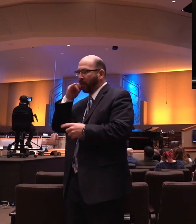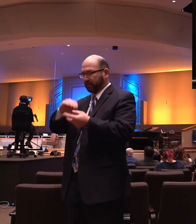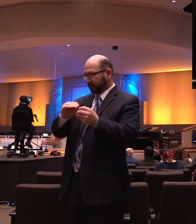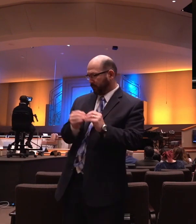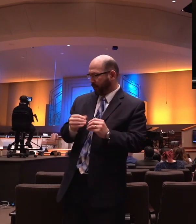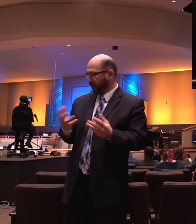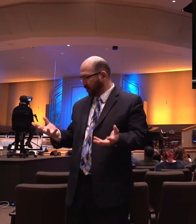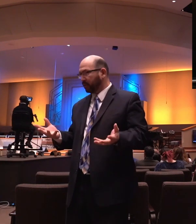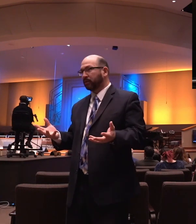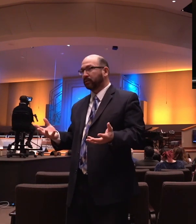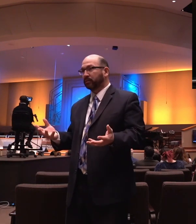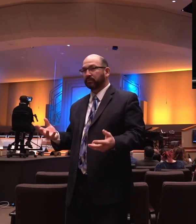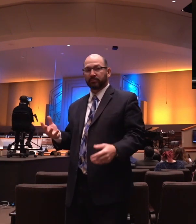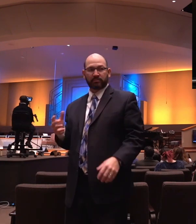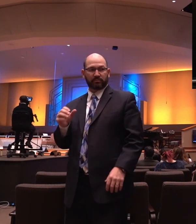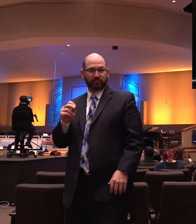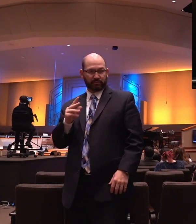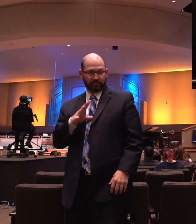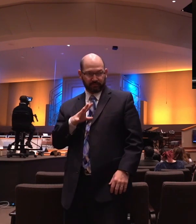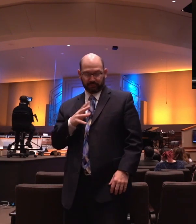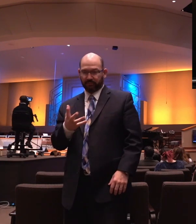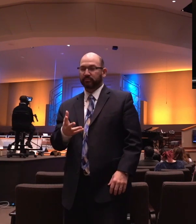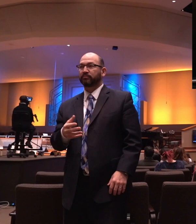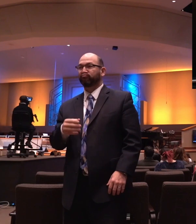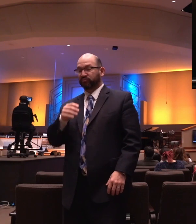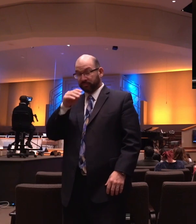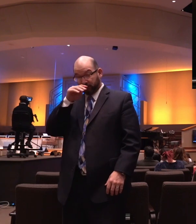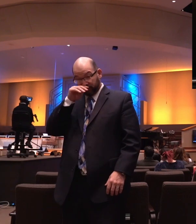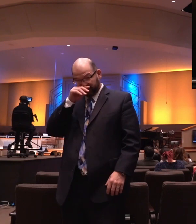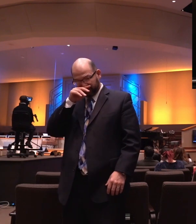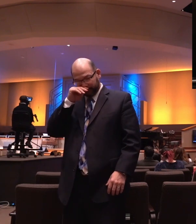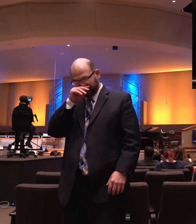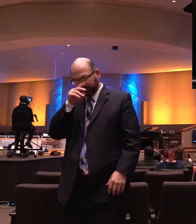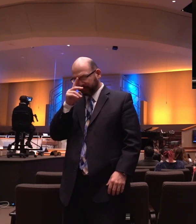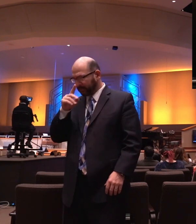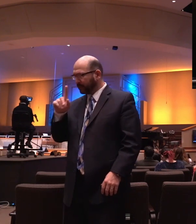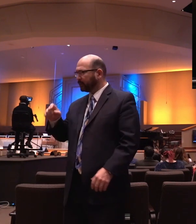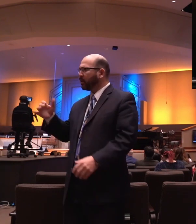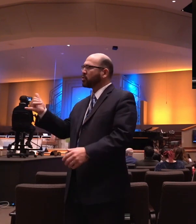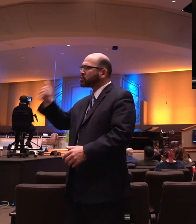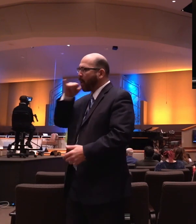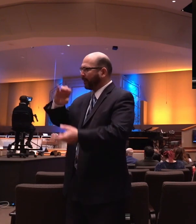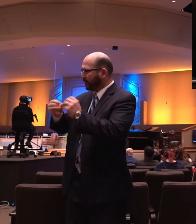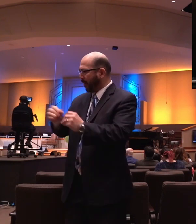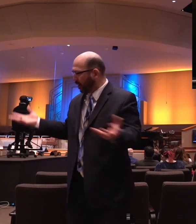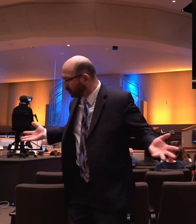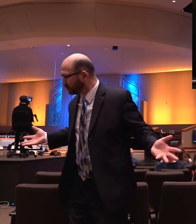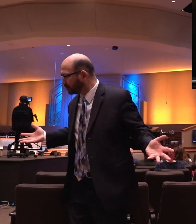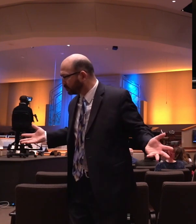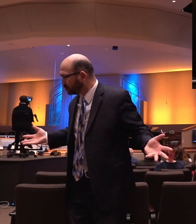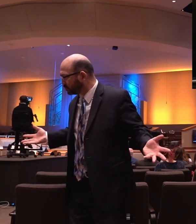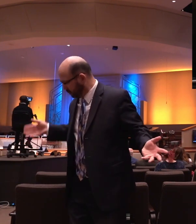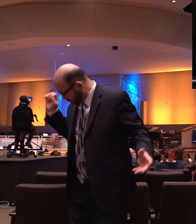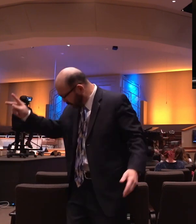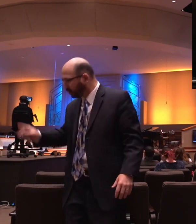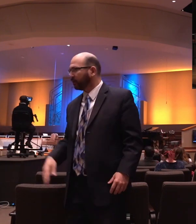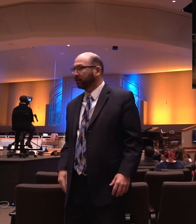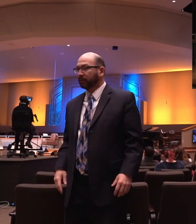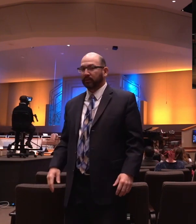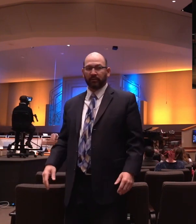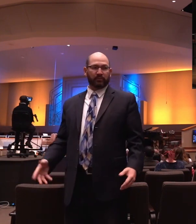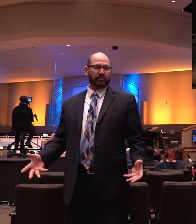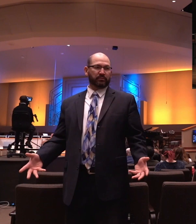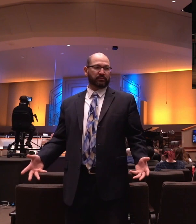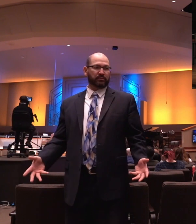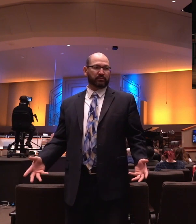And she gave me a phone number. I said, excuse me? She goes, just call the number. Well, I